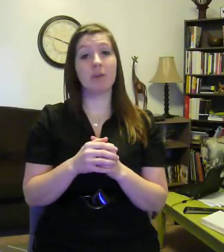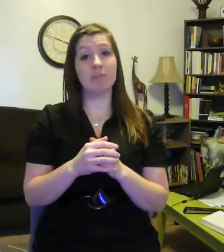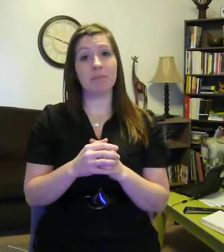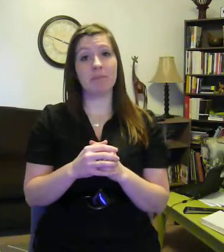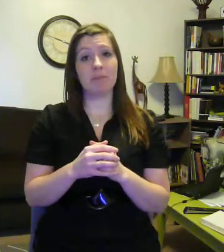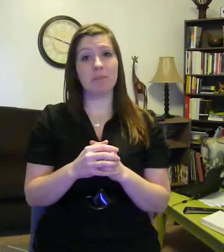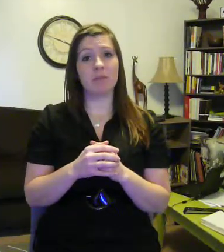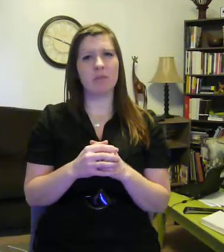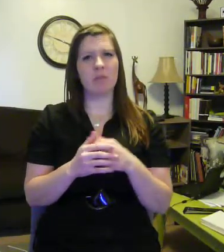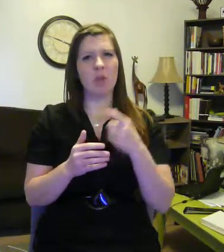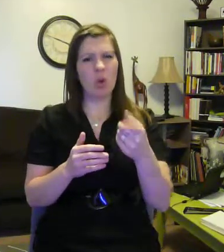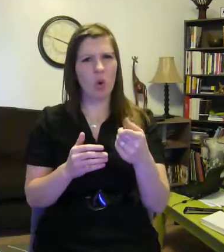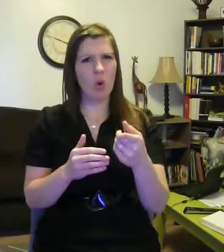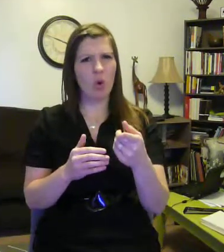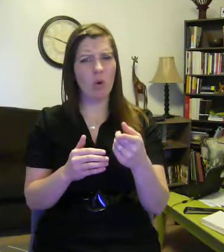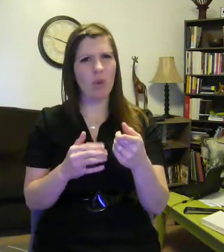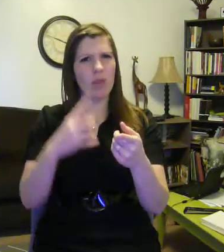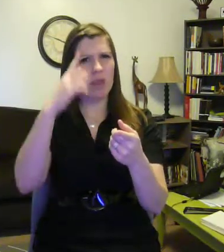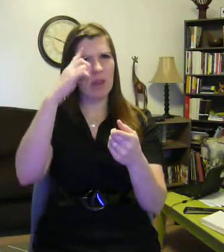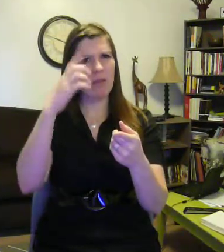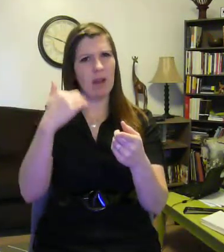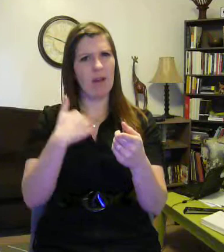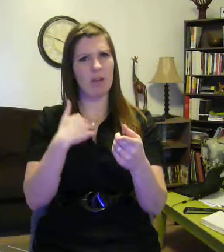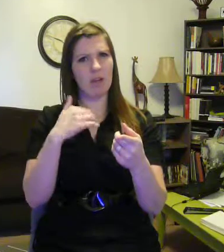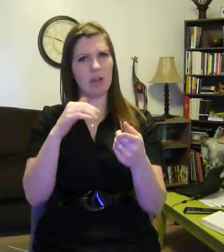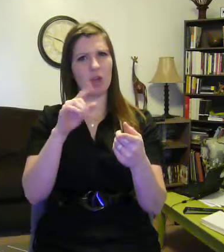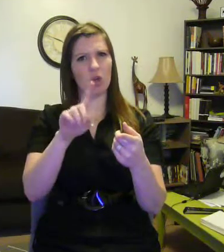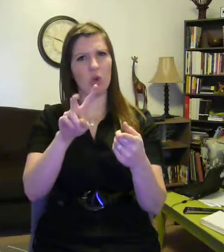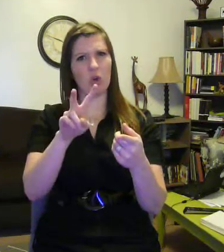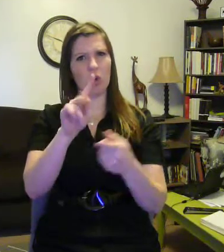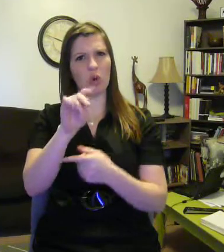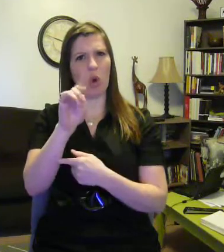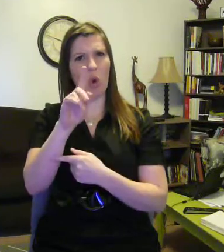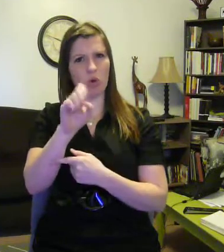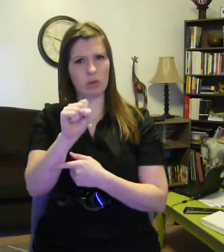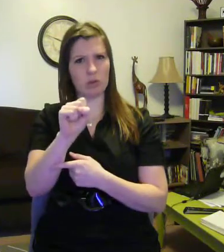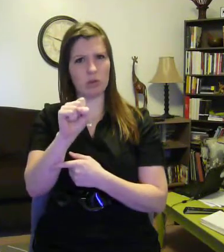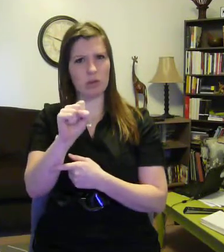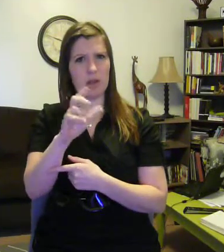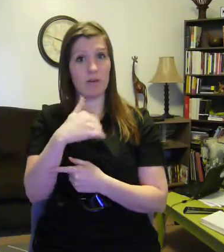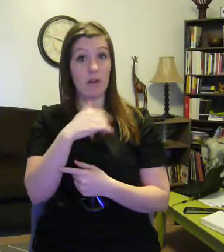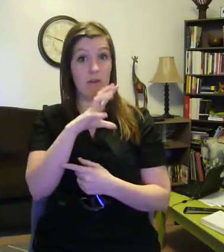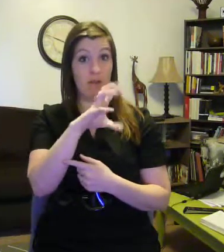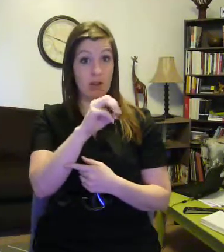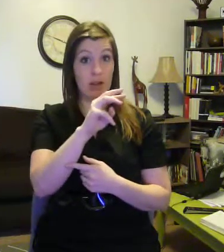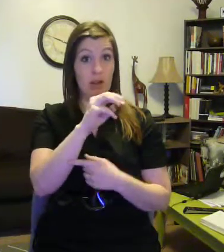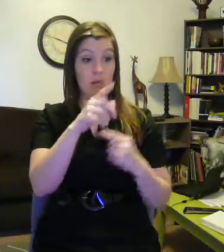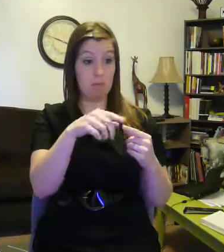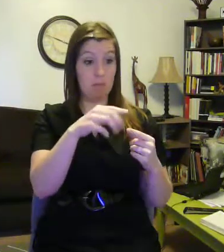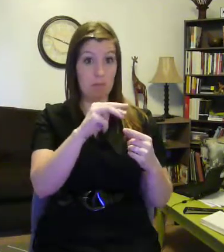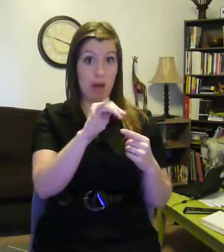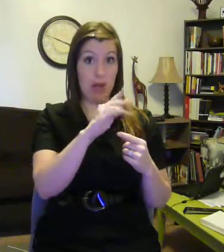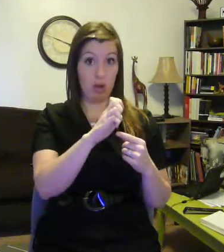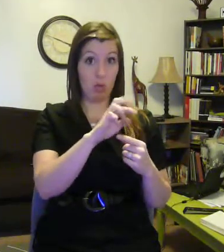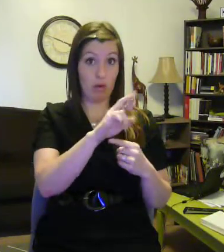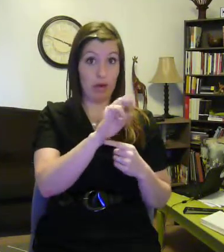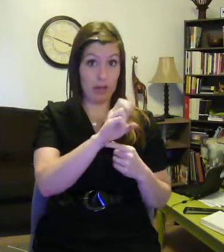two tools. One is a 50-mile radius map of the city in which you live, and the other is a stack of octagon-shaped